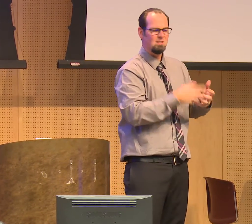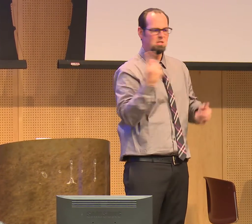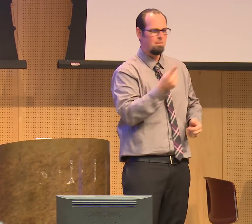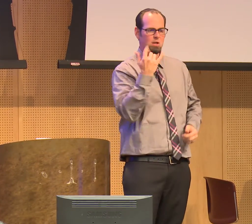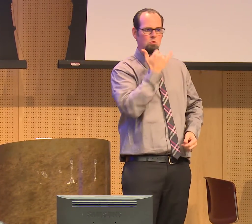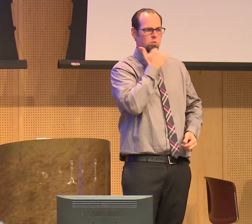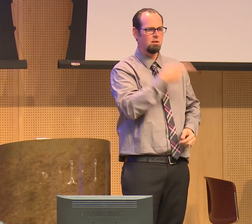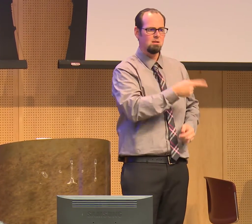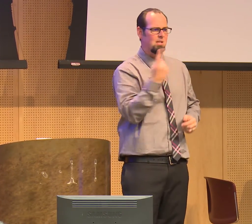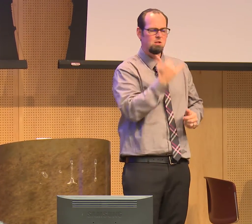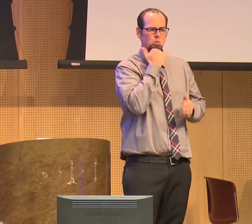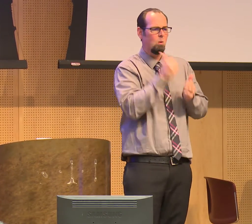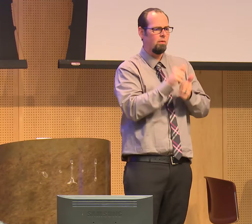shake.